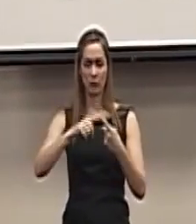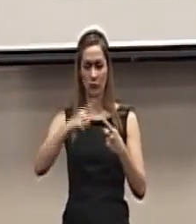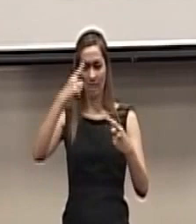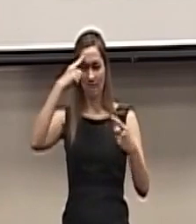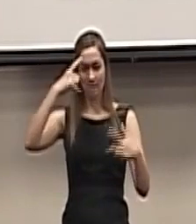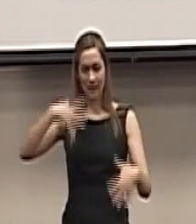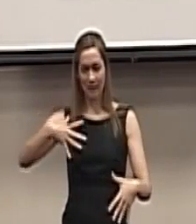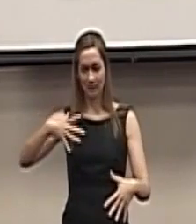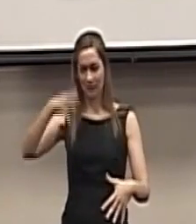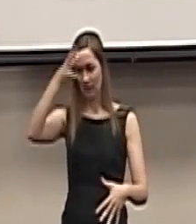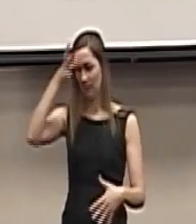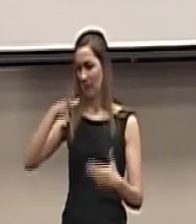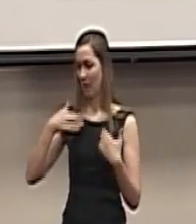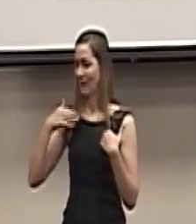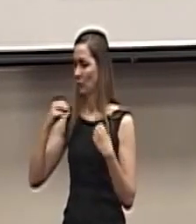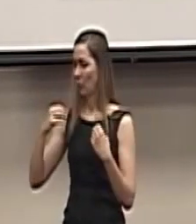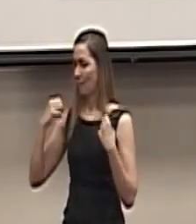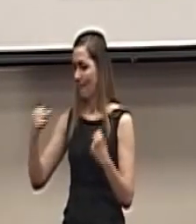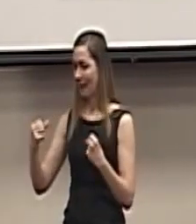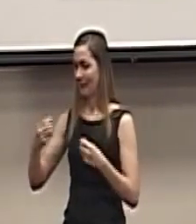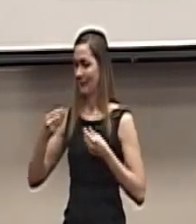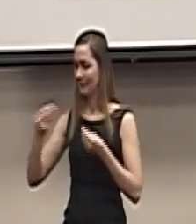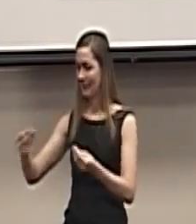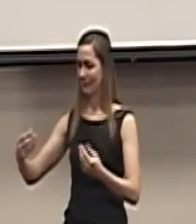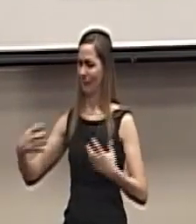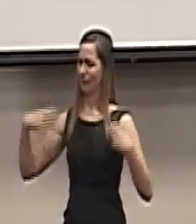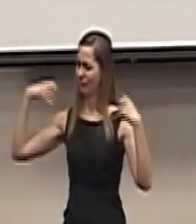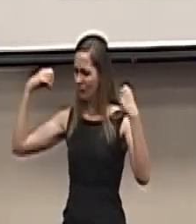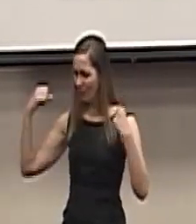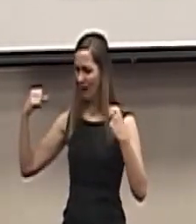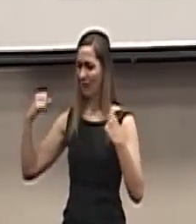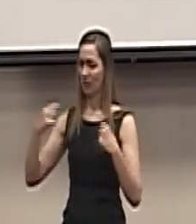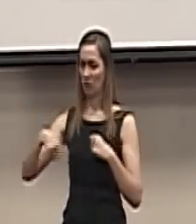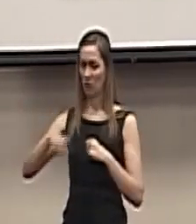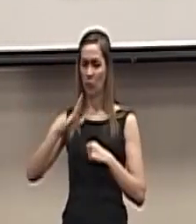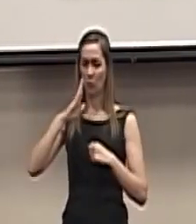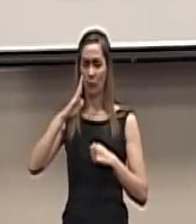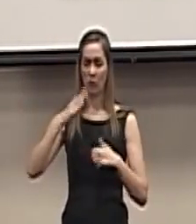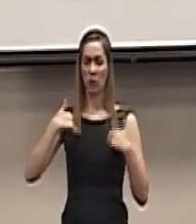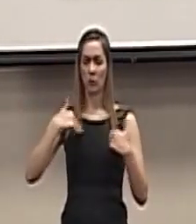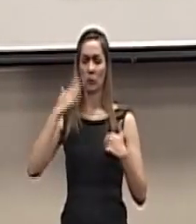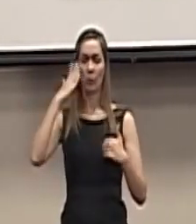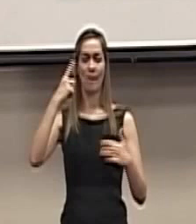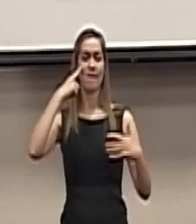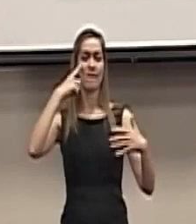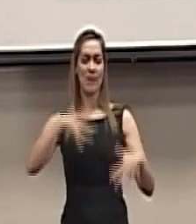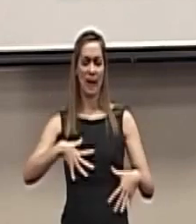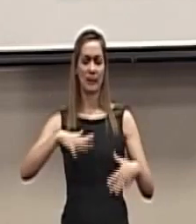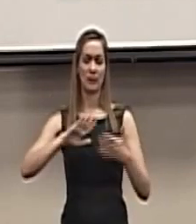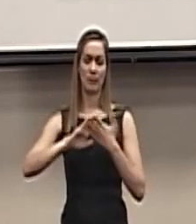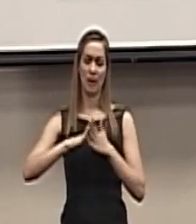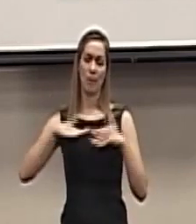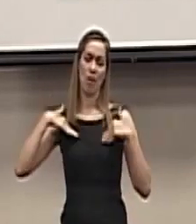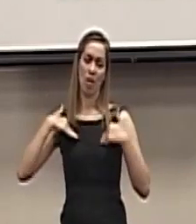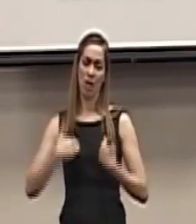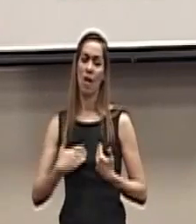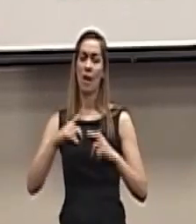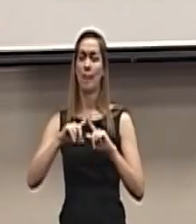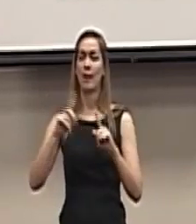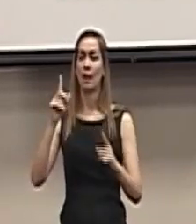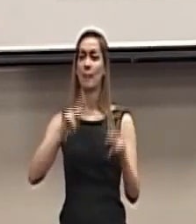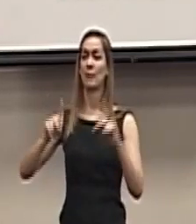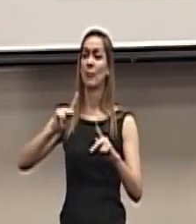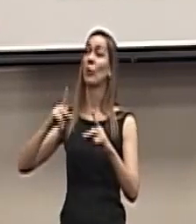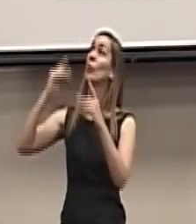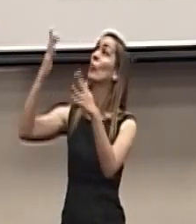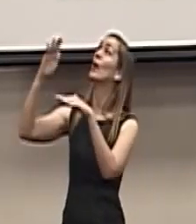he increases strength. Even youths shall faint and be weary, and young men shall fall exhausted. But they who wait on the Lord shall renew